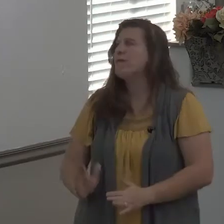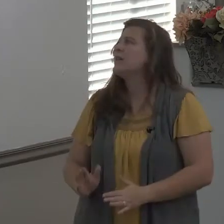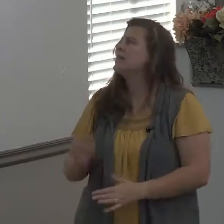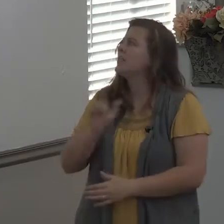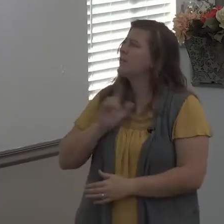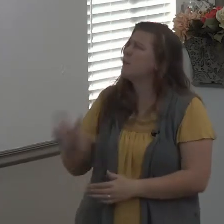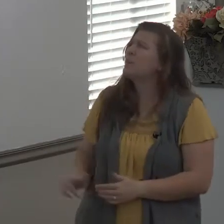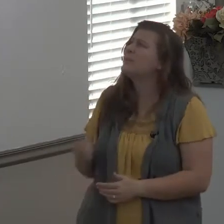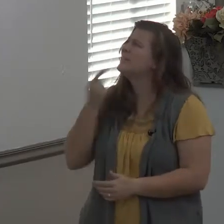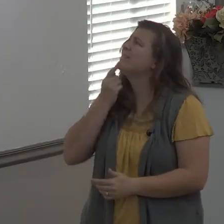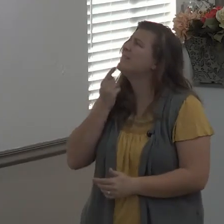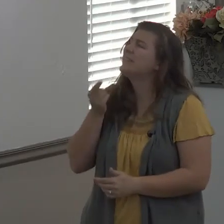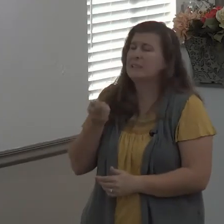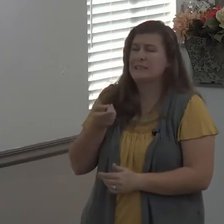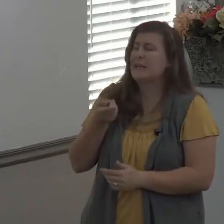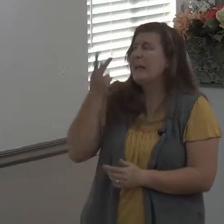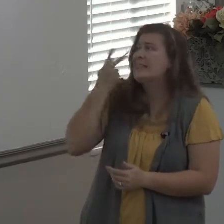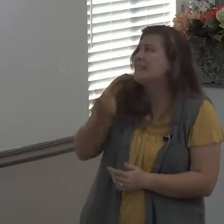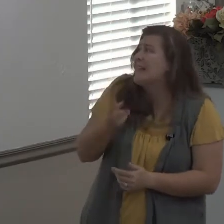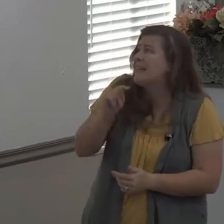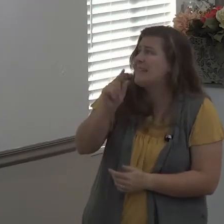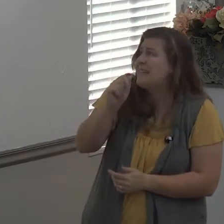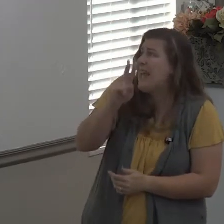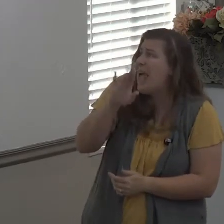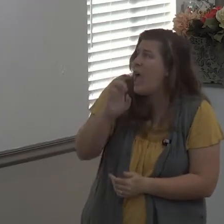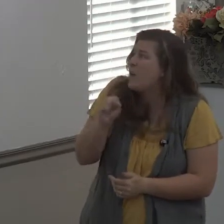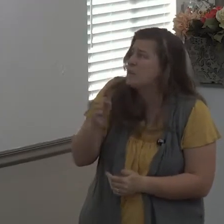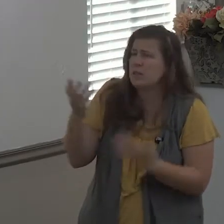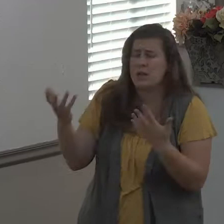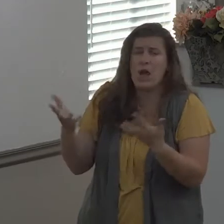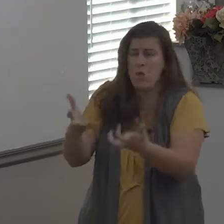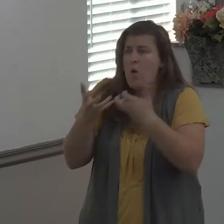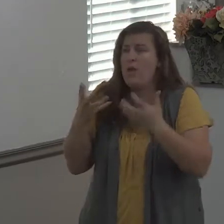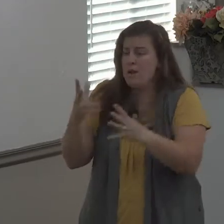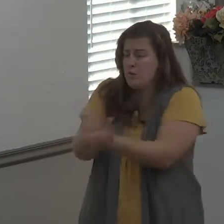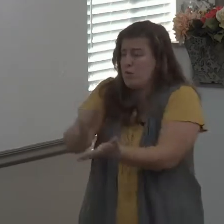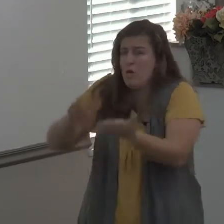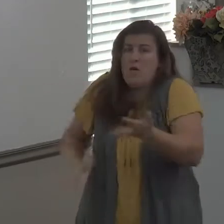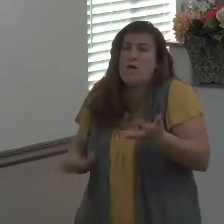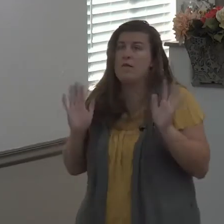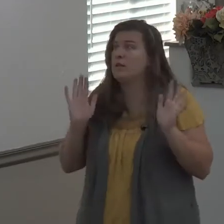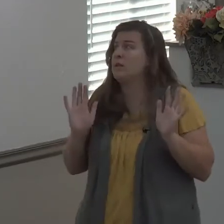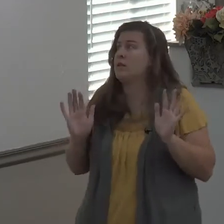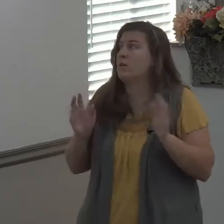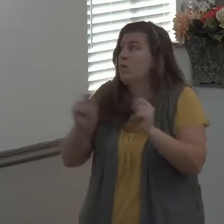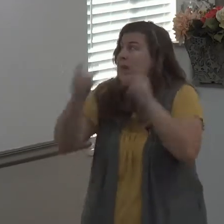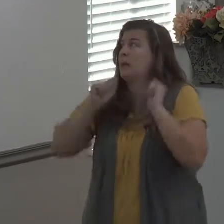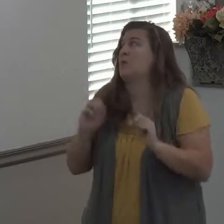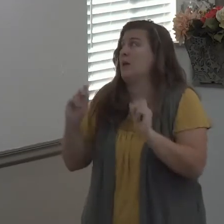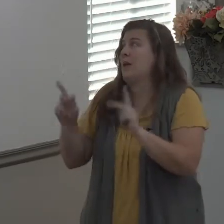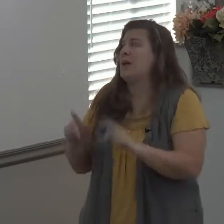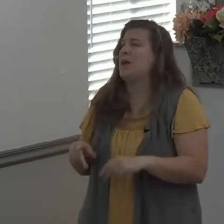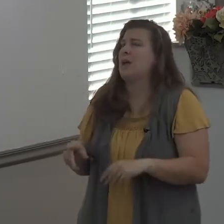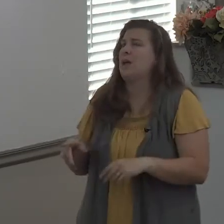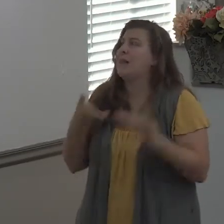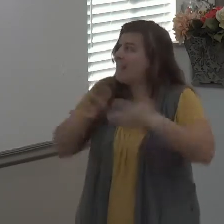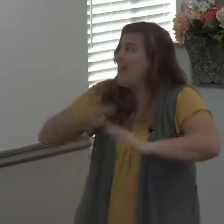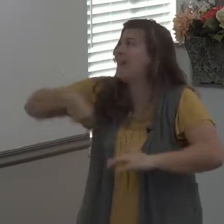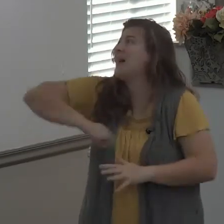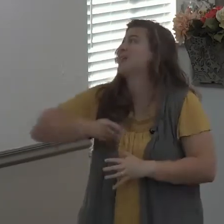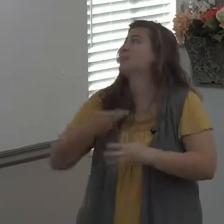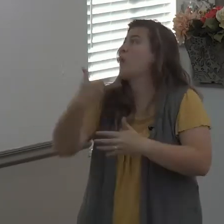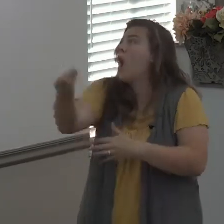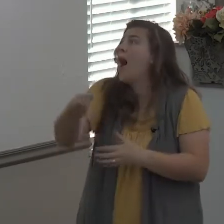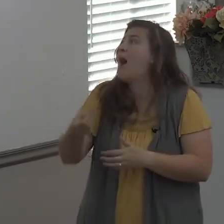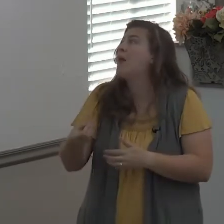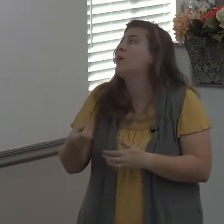enough, a little bit of time went by, and the servants of the Lord recognized that there were tares among the wheat, and those servants